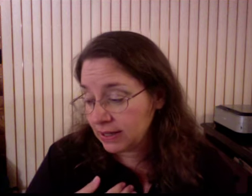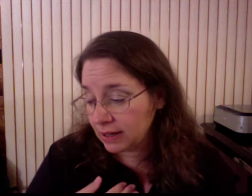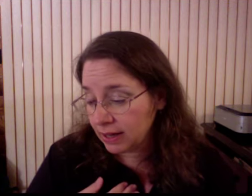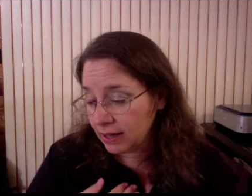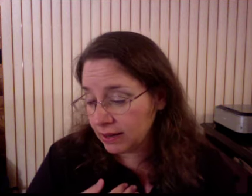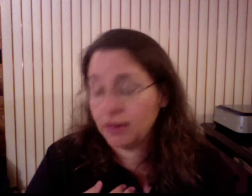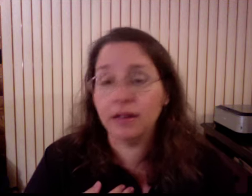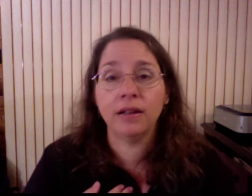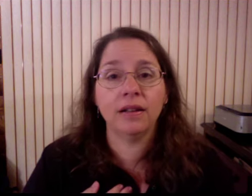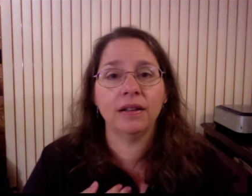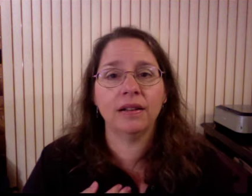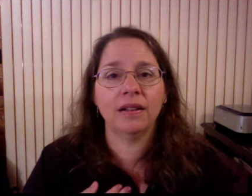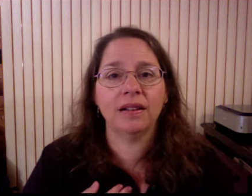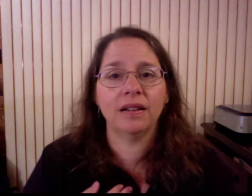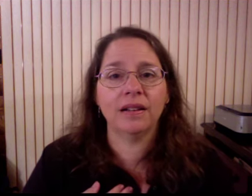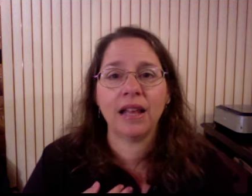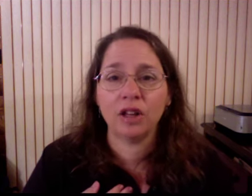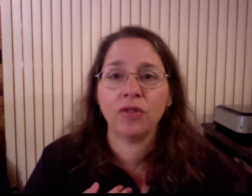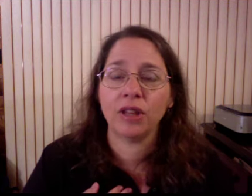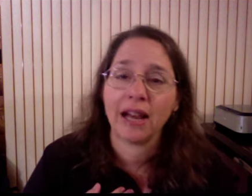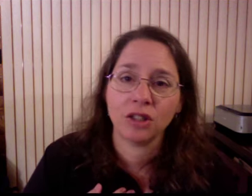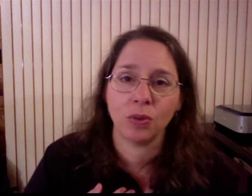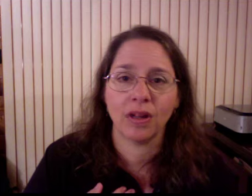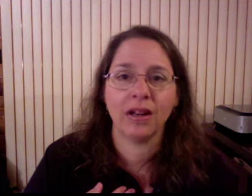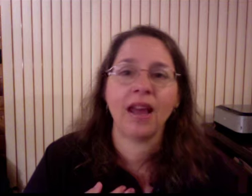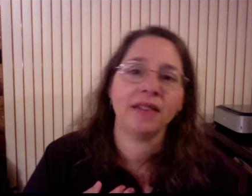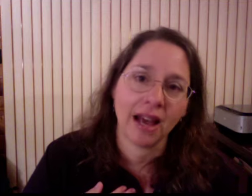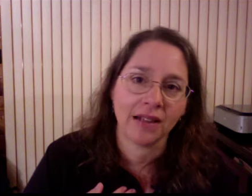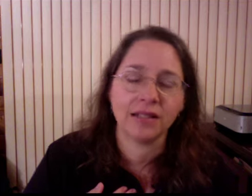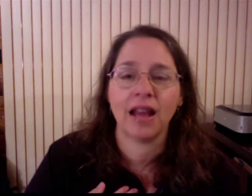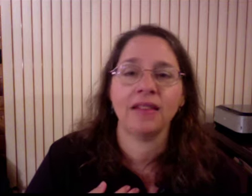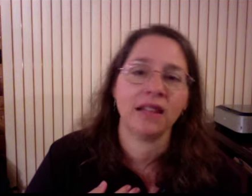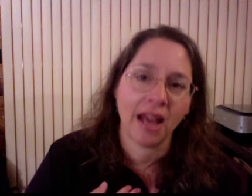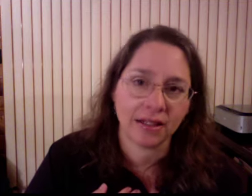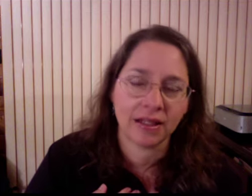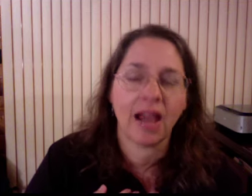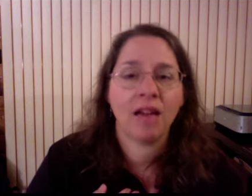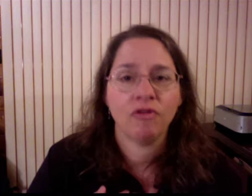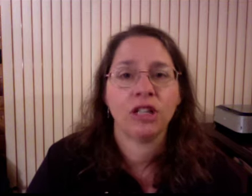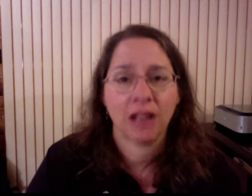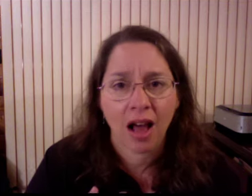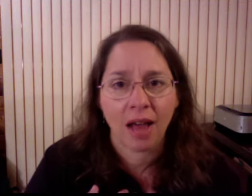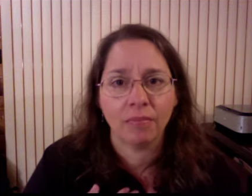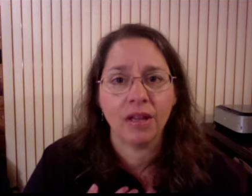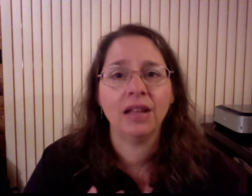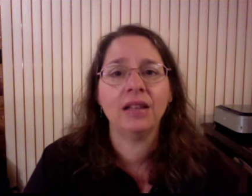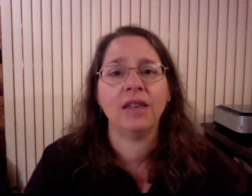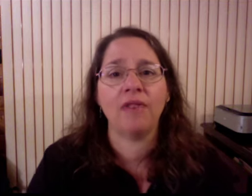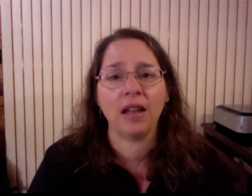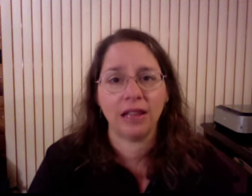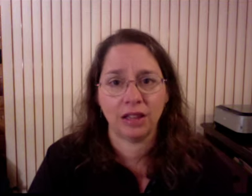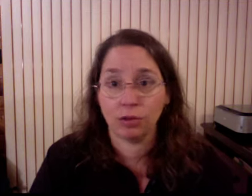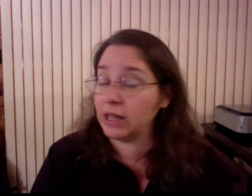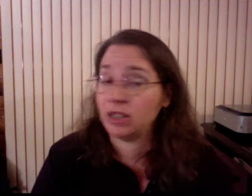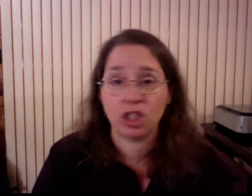Basically, they look for the next one and the next and the next every time they find that their relationship